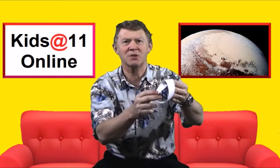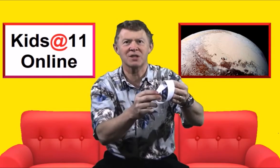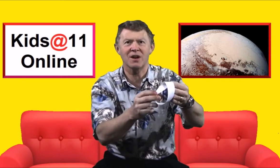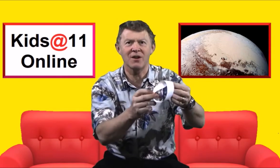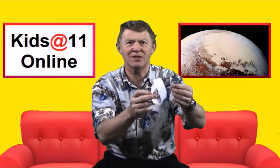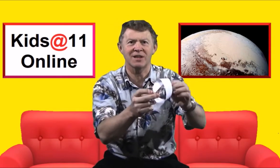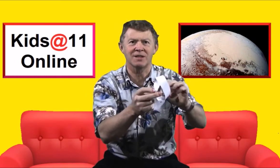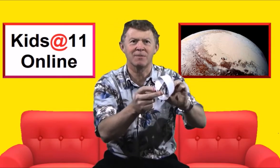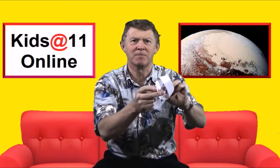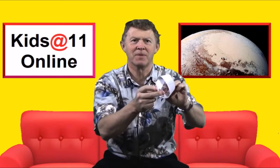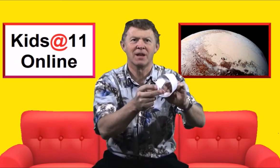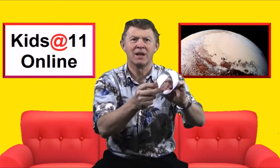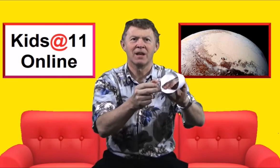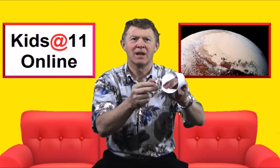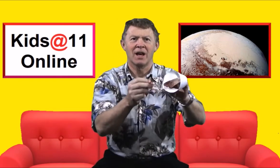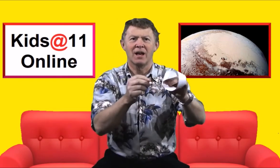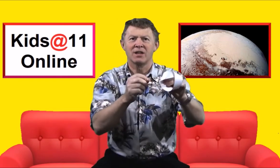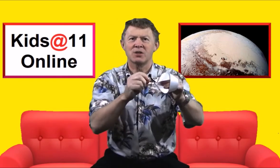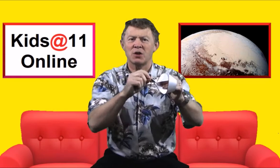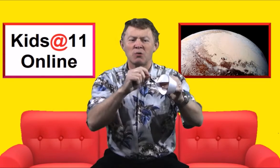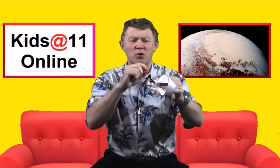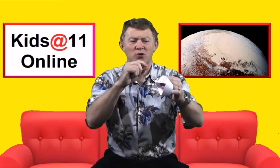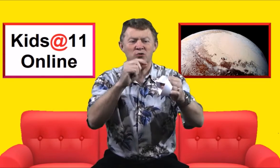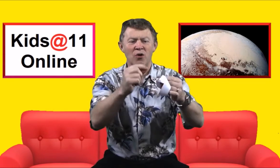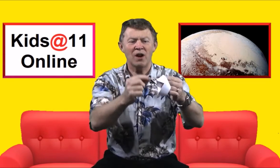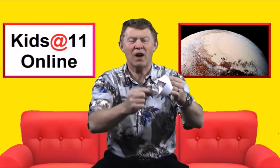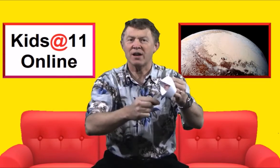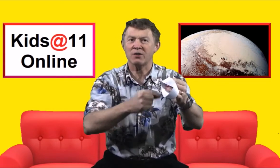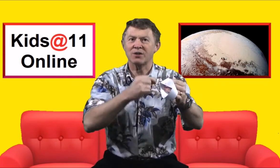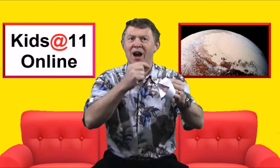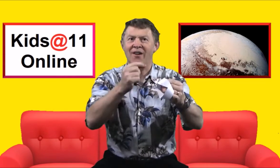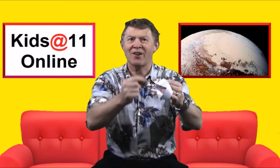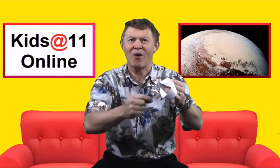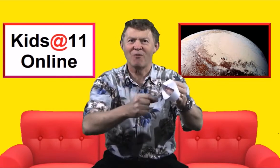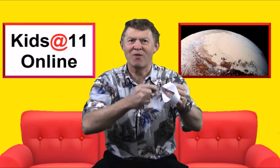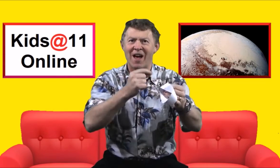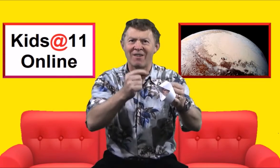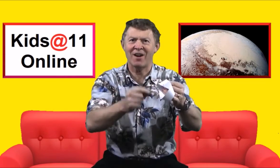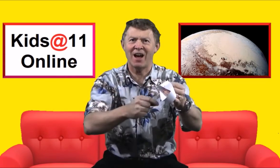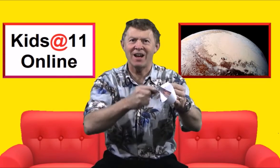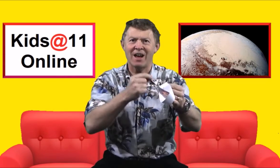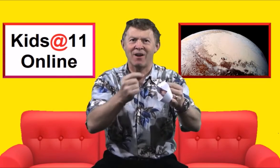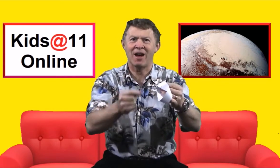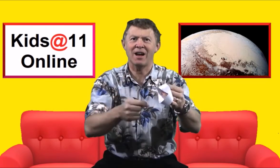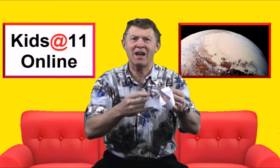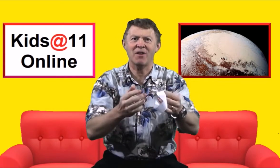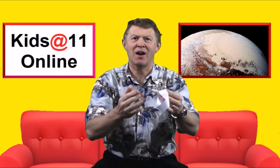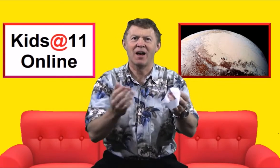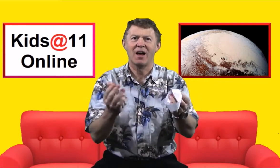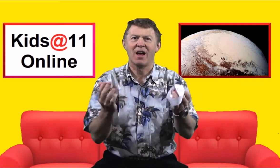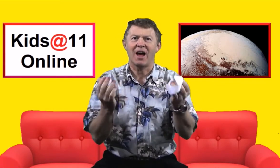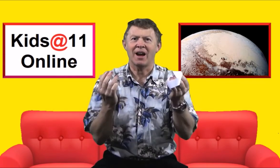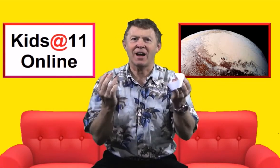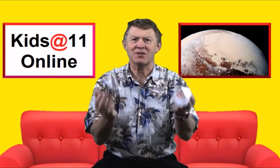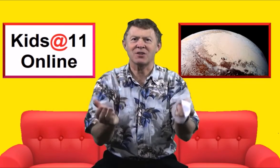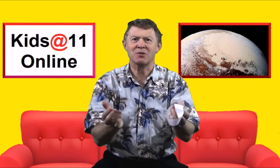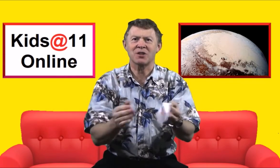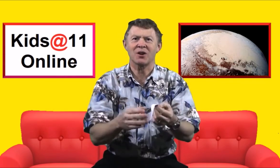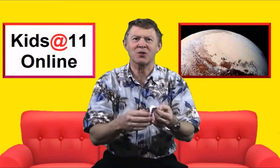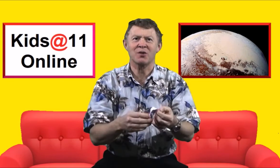you started. So you can draw a line, it'll just carry on forever and ever and ever, and it has no start or